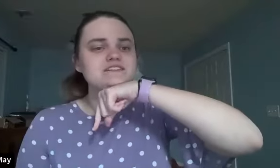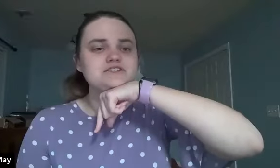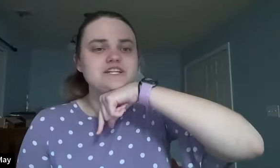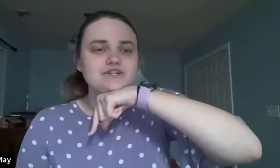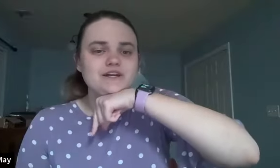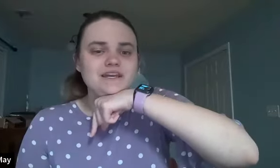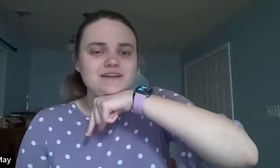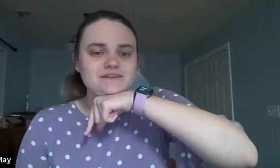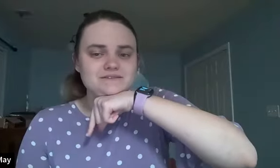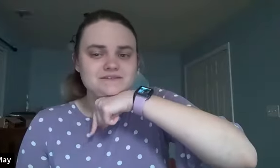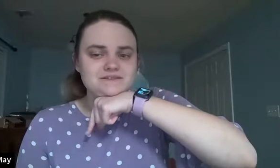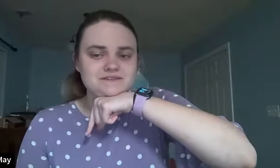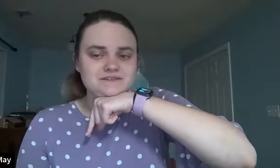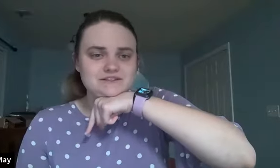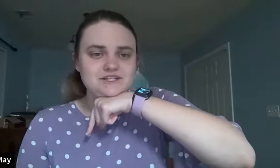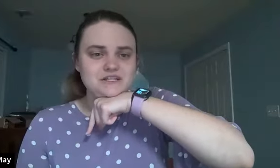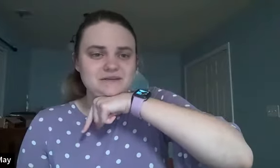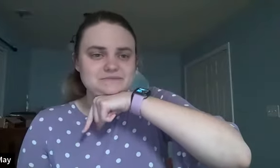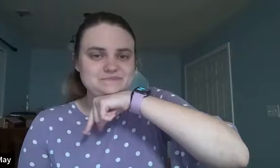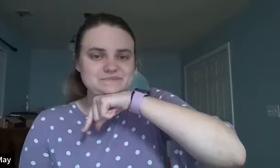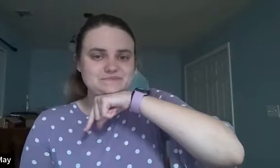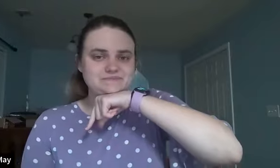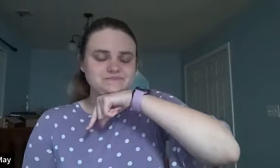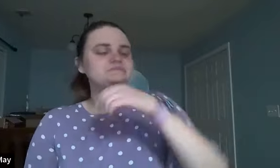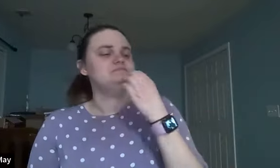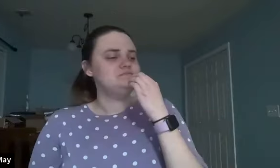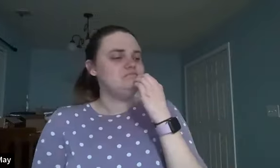under your chin. Turkey. Turkey.